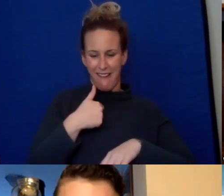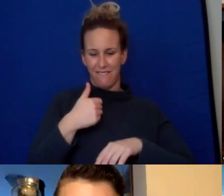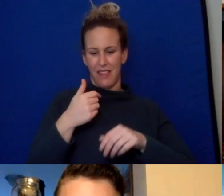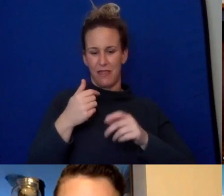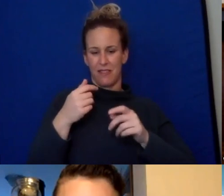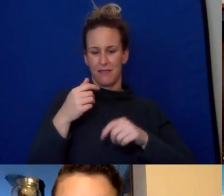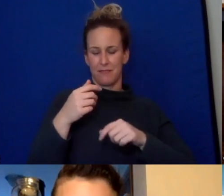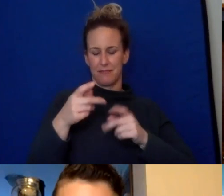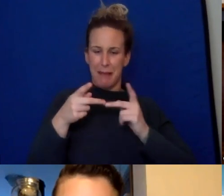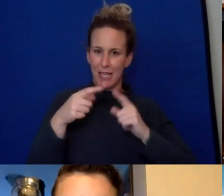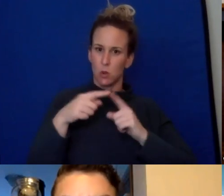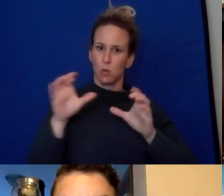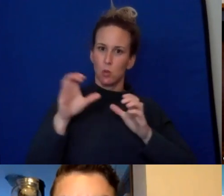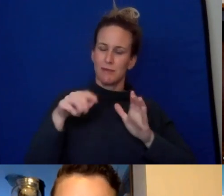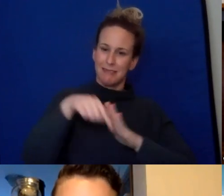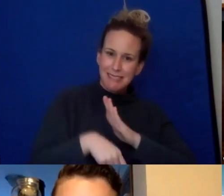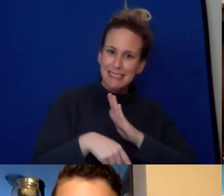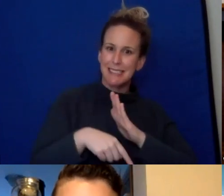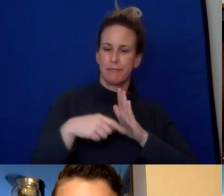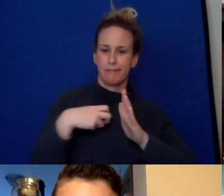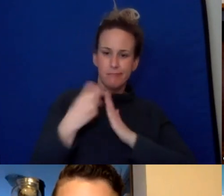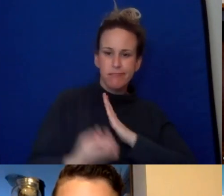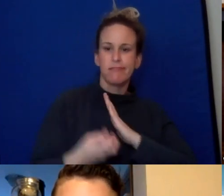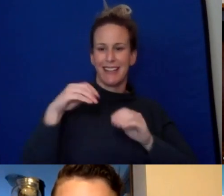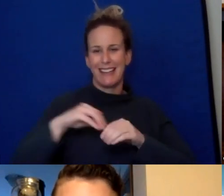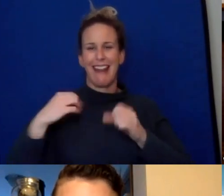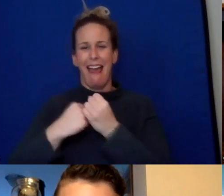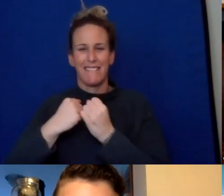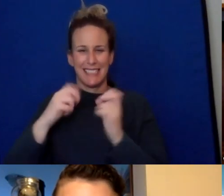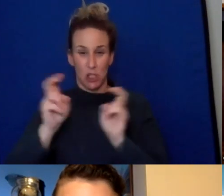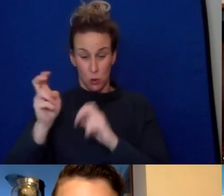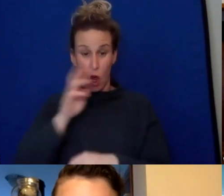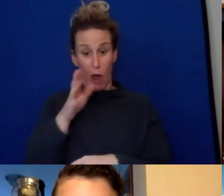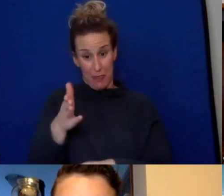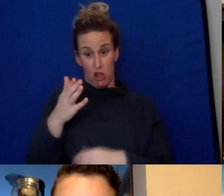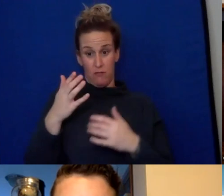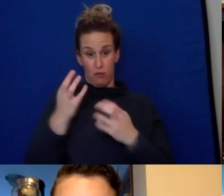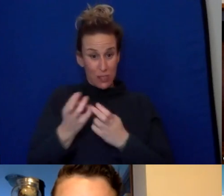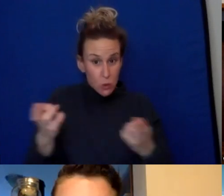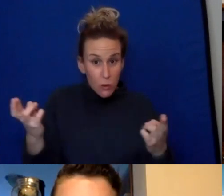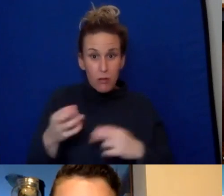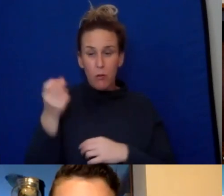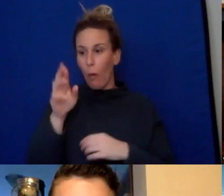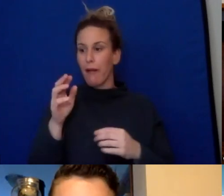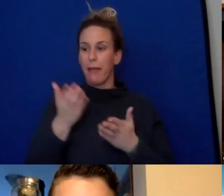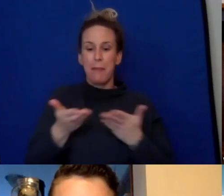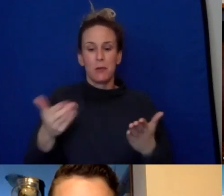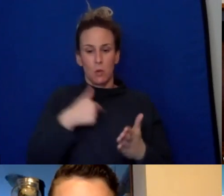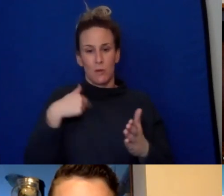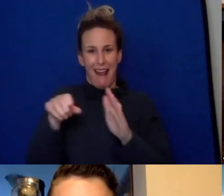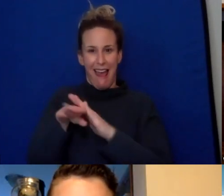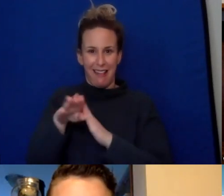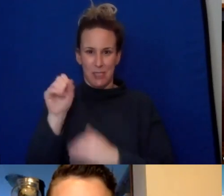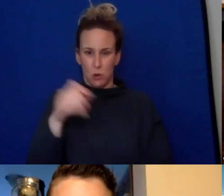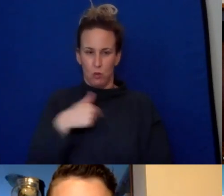adverse advocacy issues are there existing resources uh or other materials we can access so we don't have to reinvent the